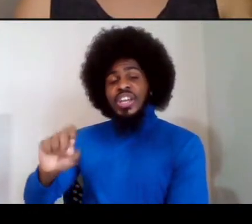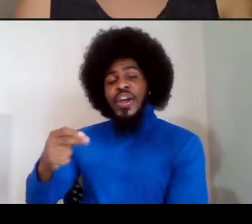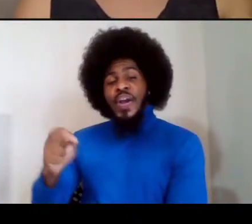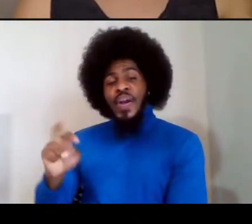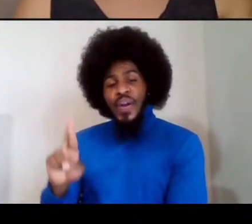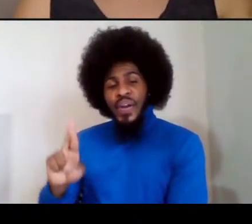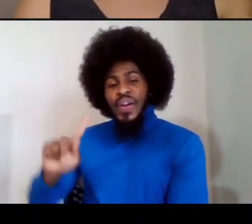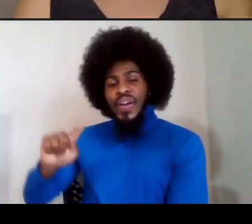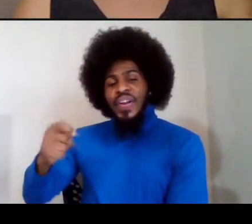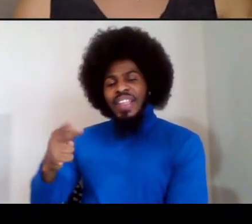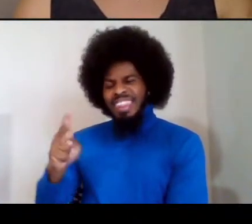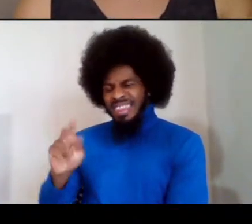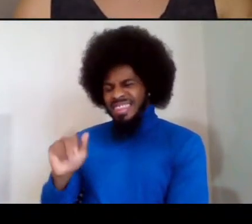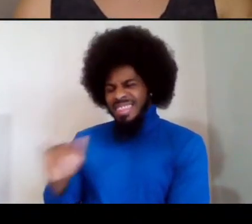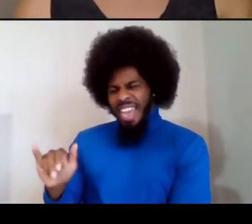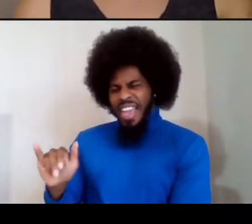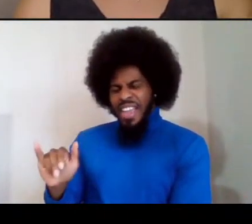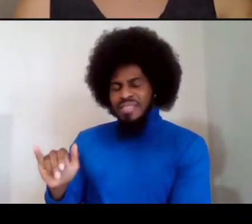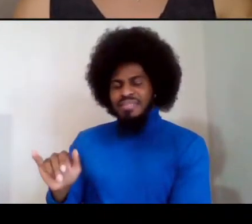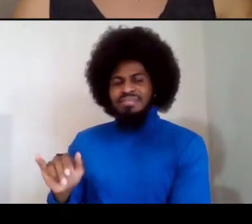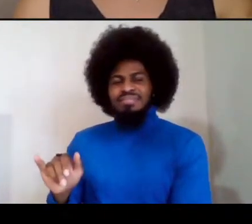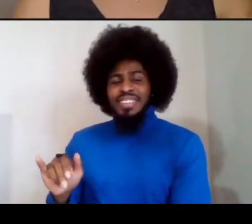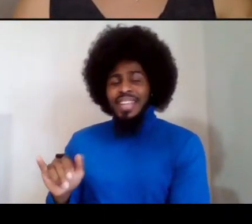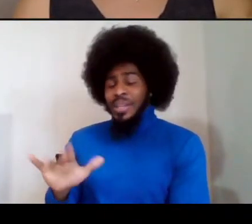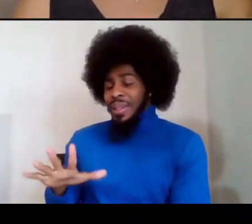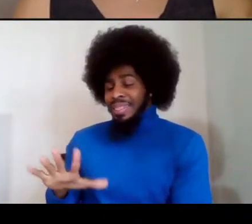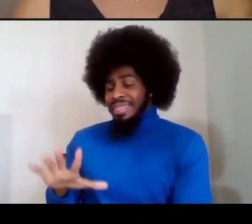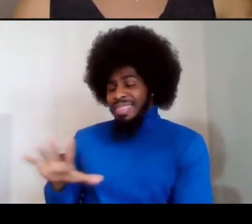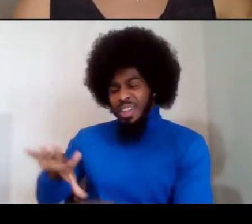spirit team that is all around me and that is also